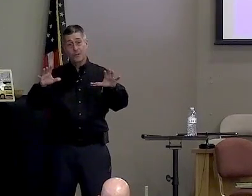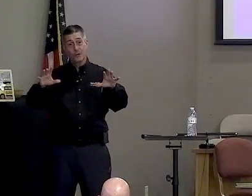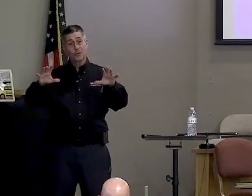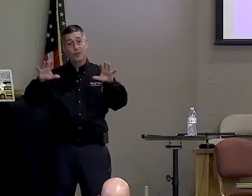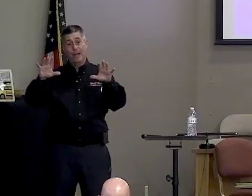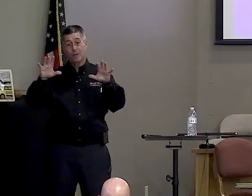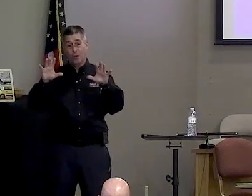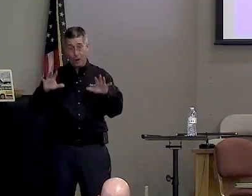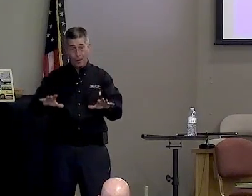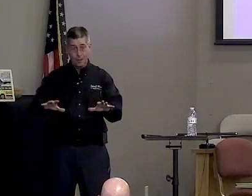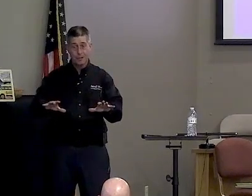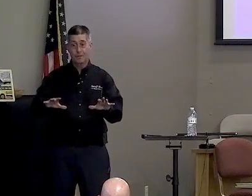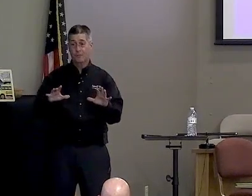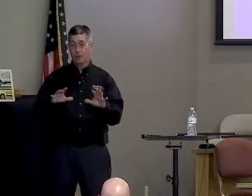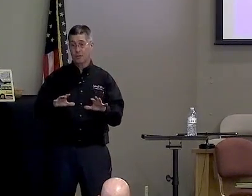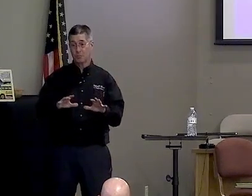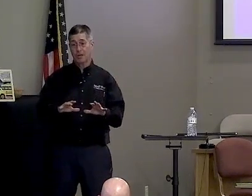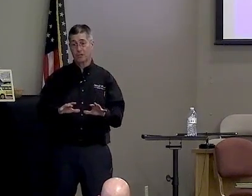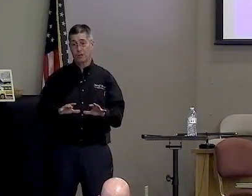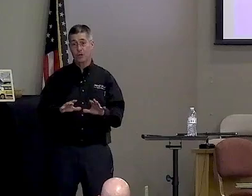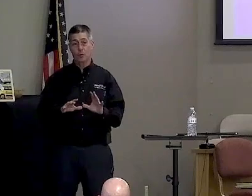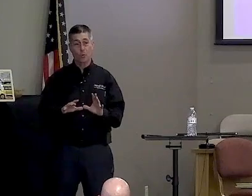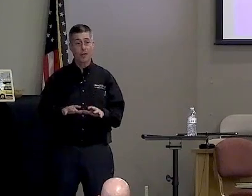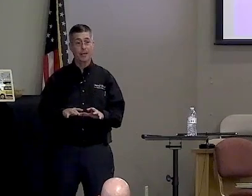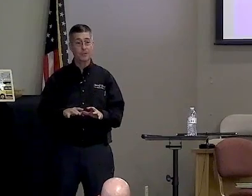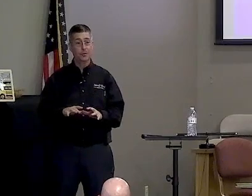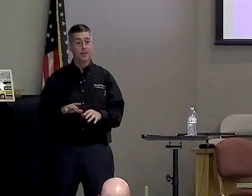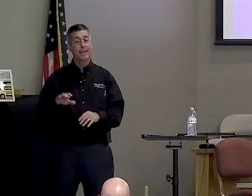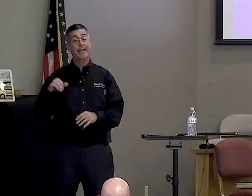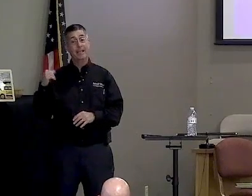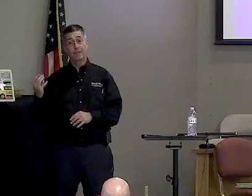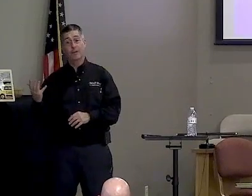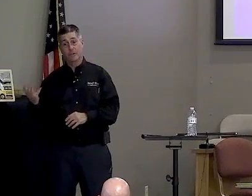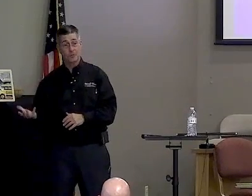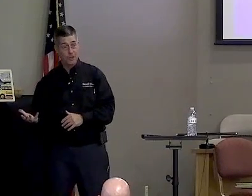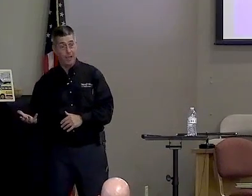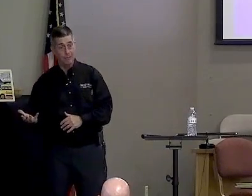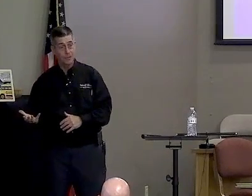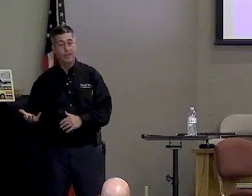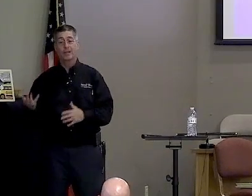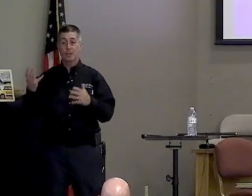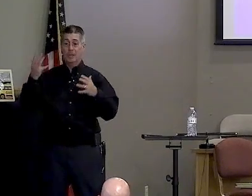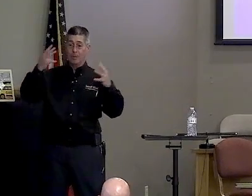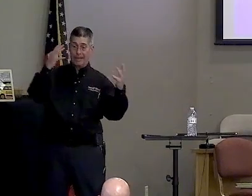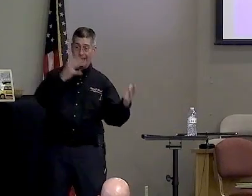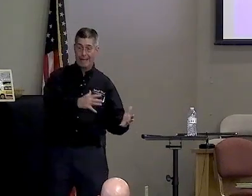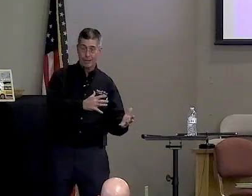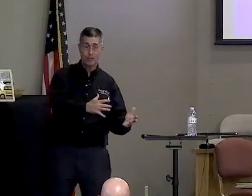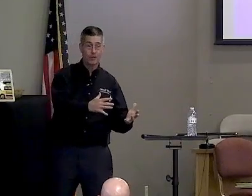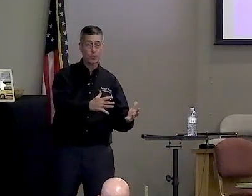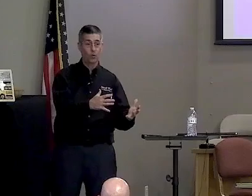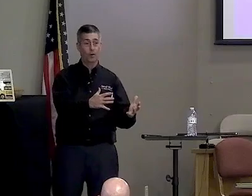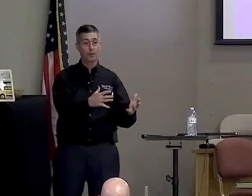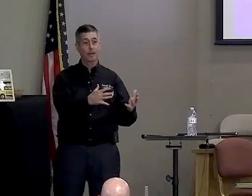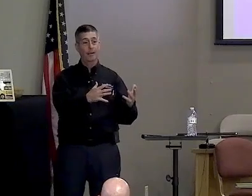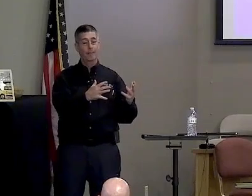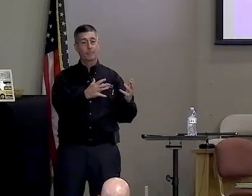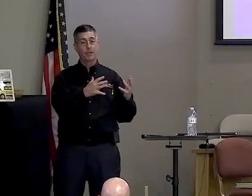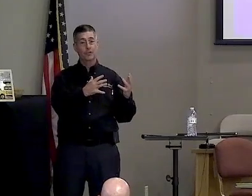those who have the heart for this ministry, who are willing to give of themselves to be able to get into this world to